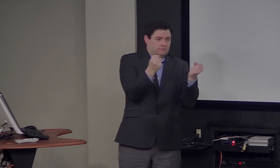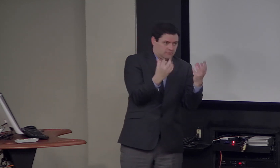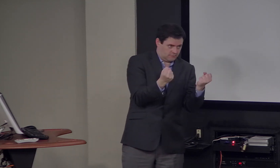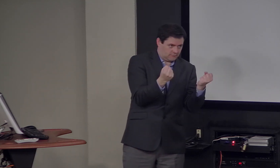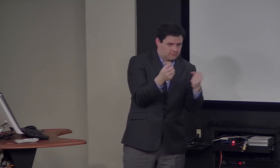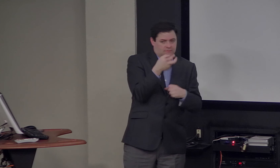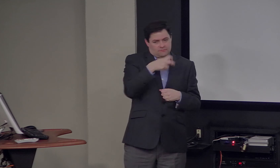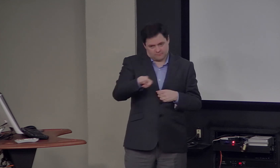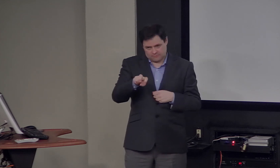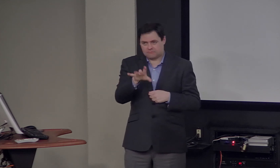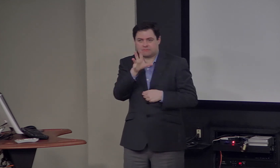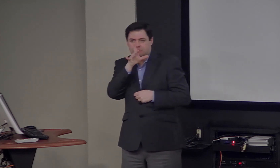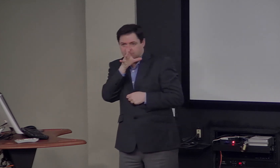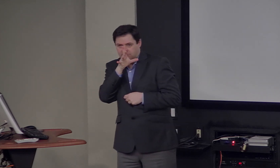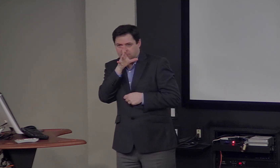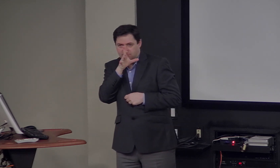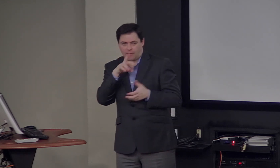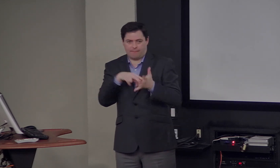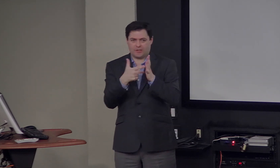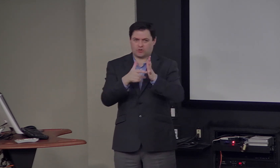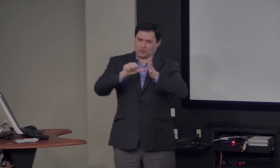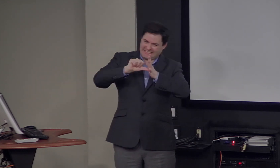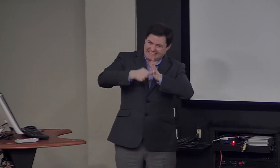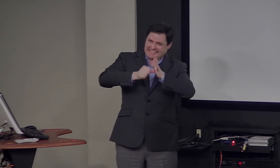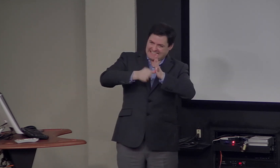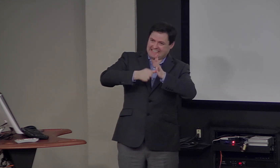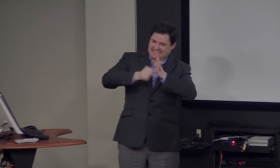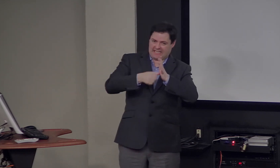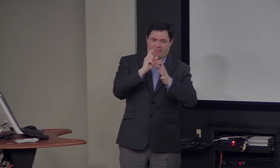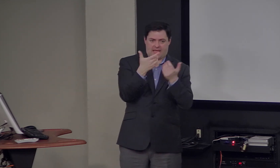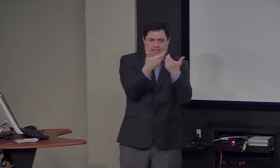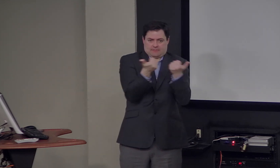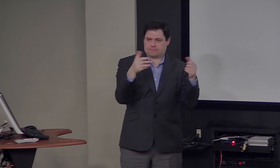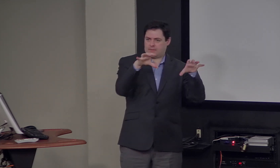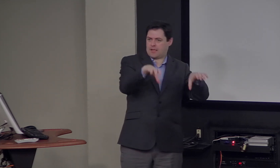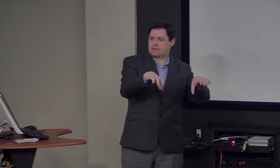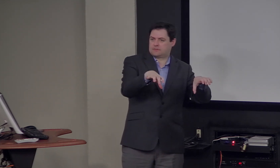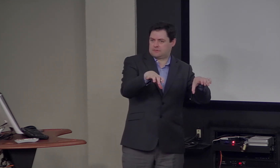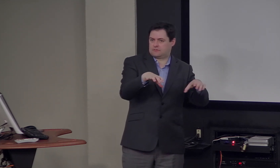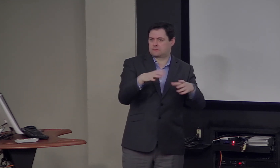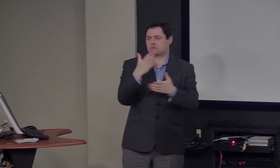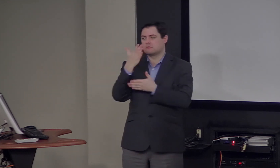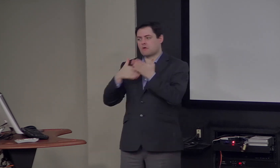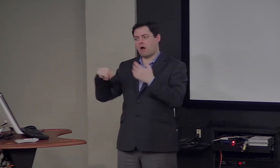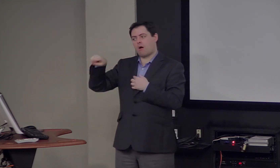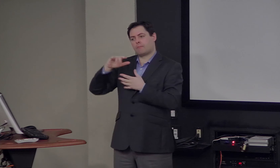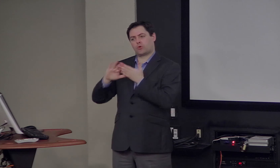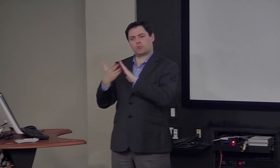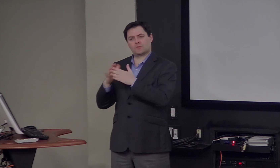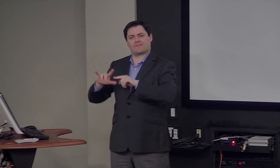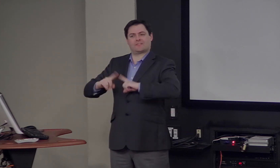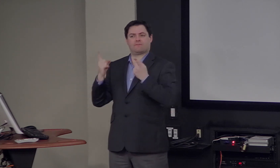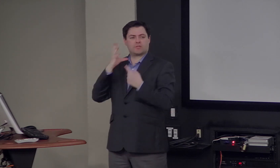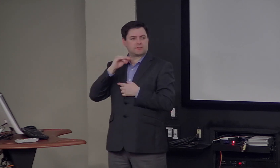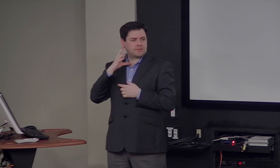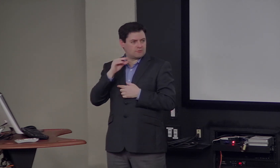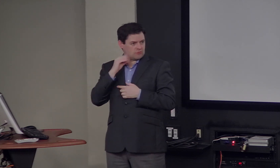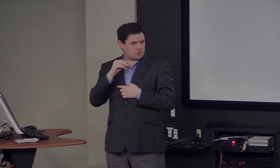Further supporting the notion that it's important to teach students language in isolation and not try